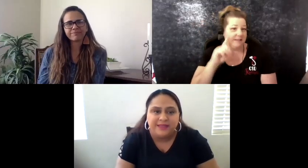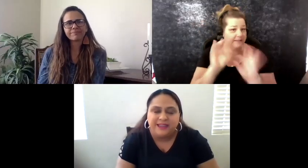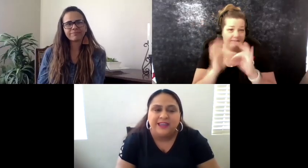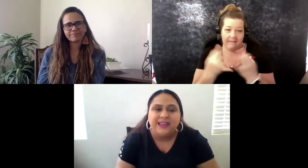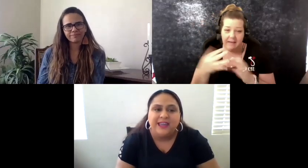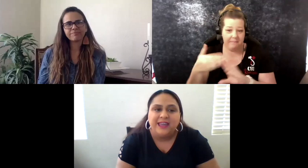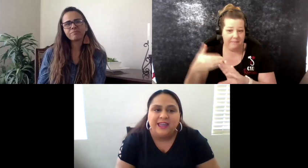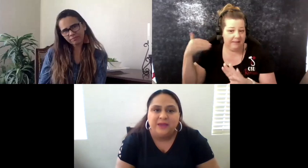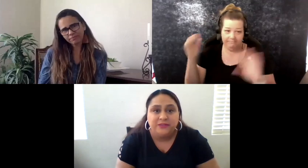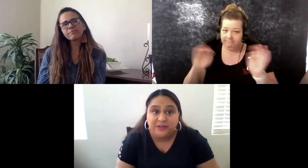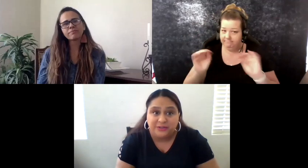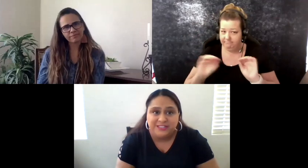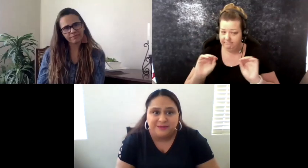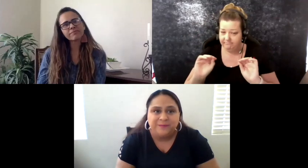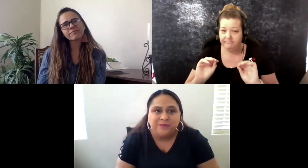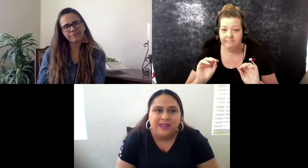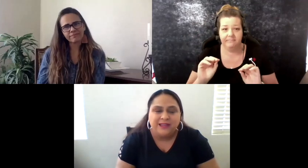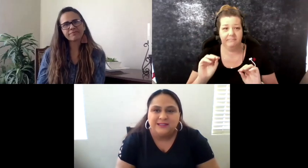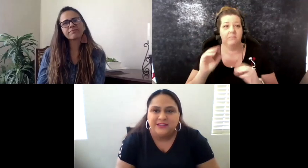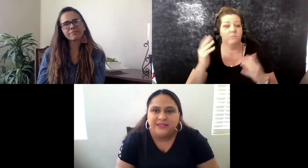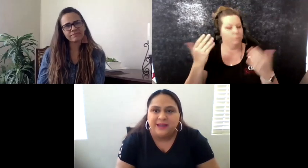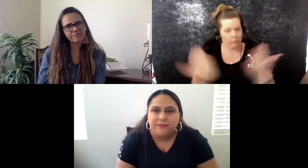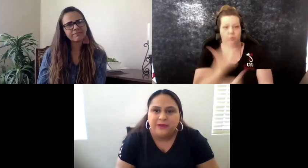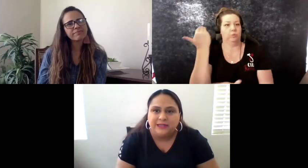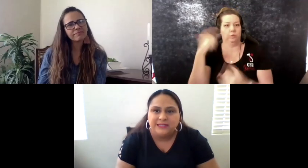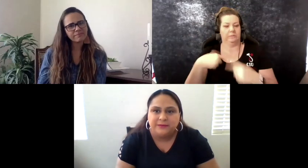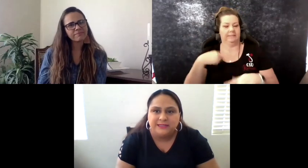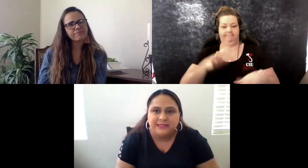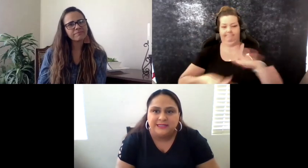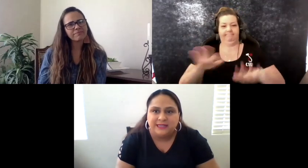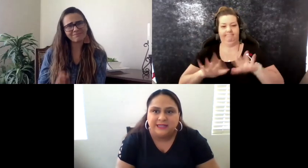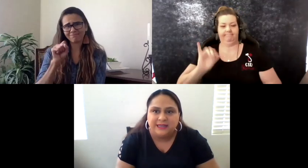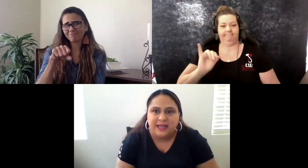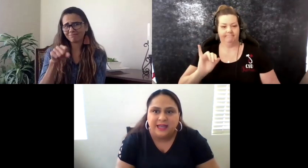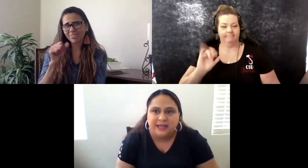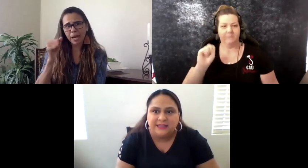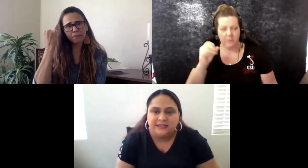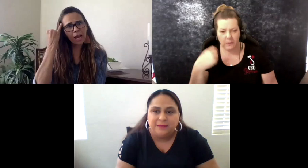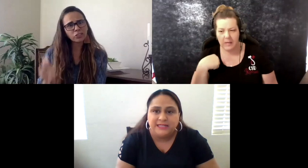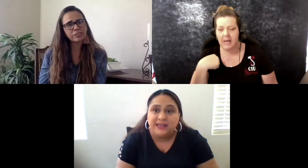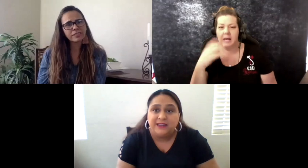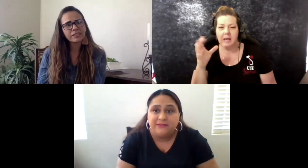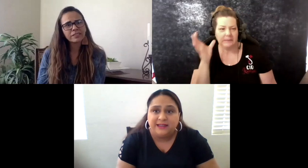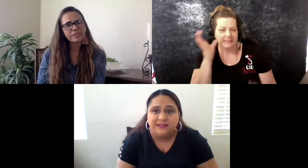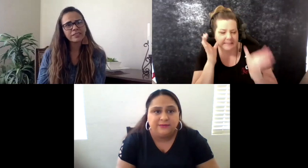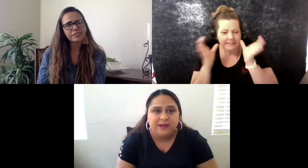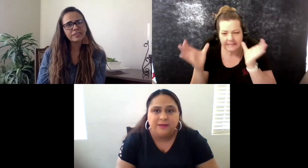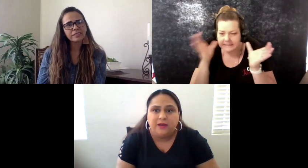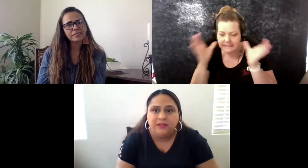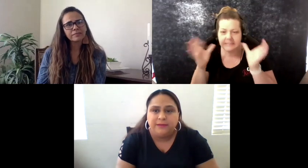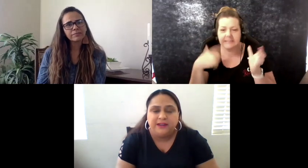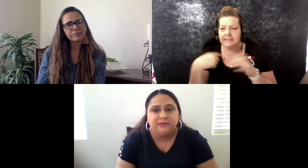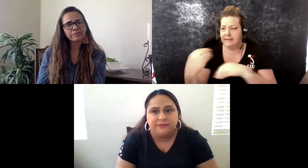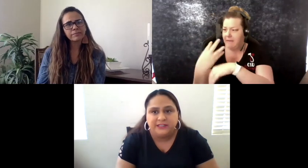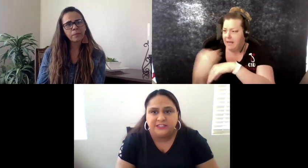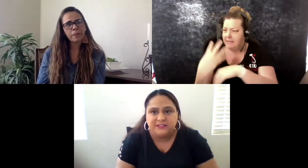in the family. It was all new to me. And so at that point, I was listening and taking advice from all